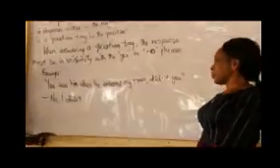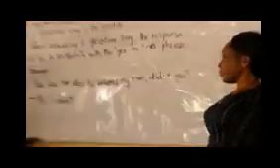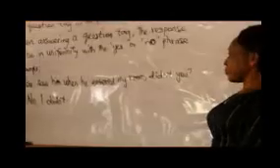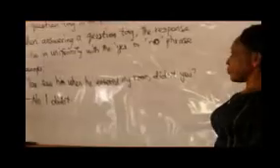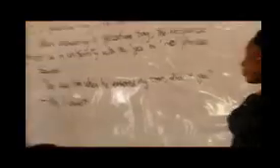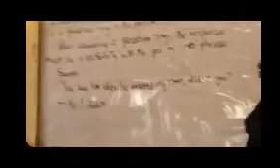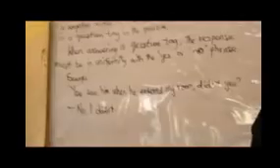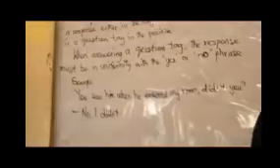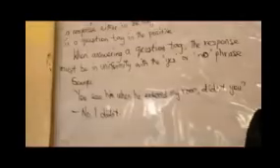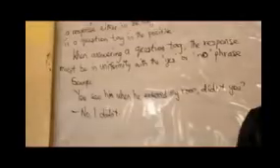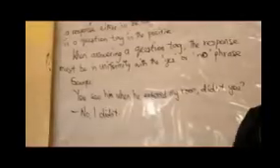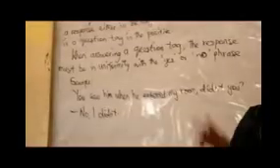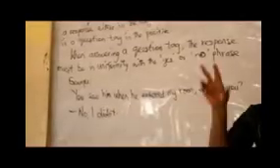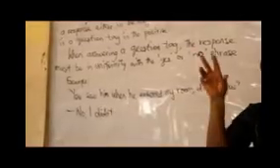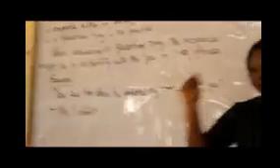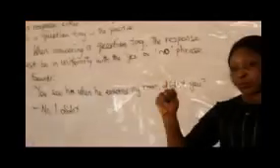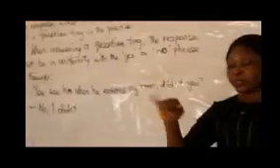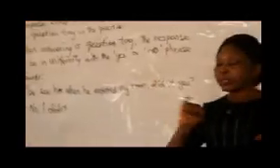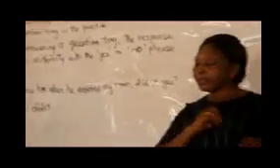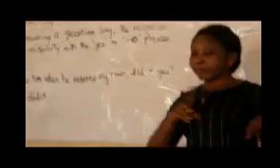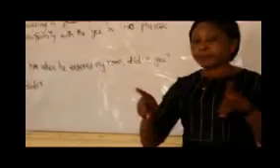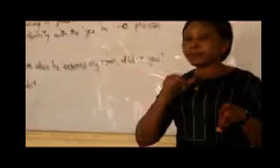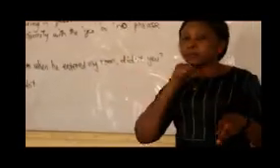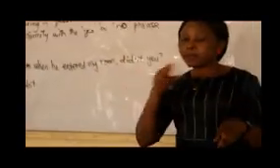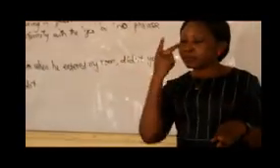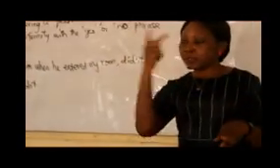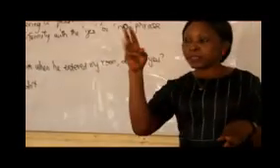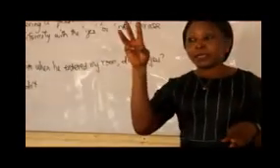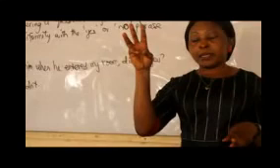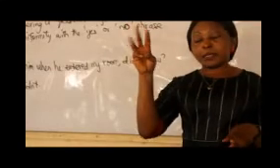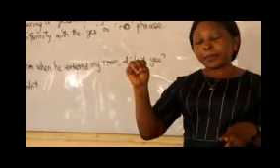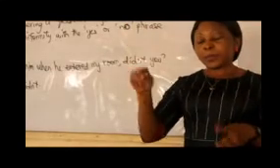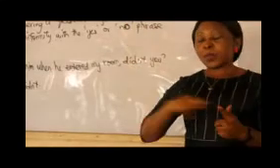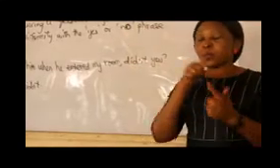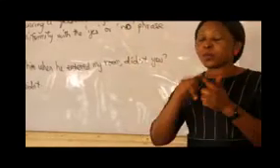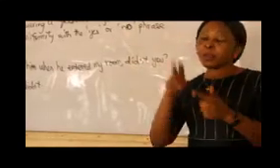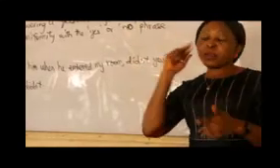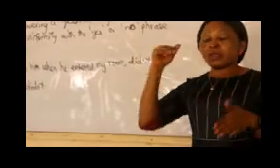No, I did not see him when he entered the room. No, I didn't.